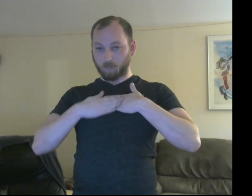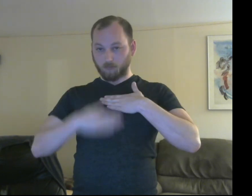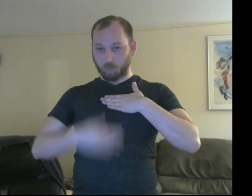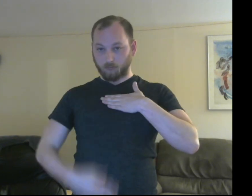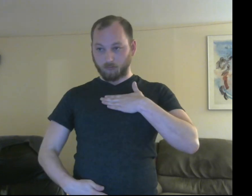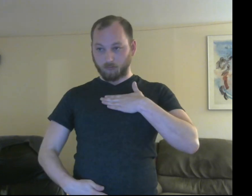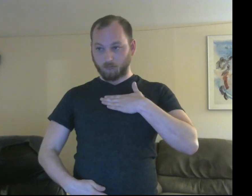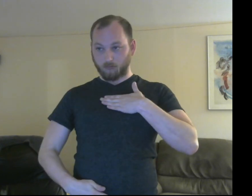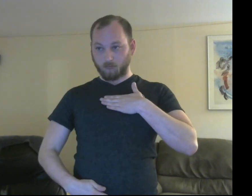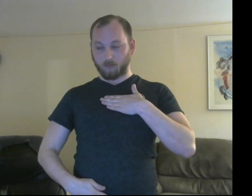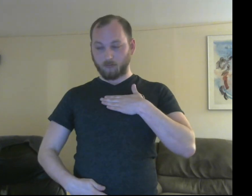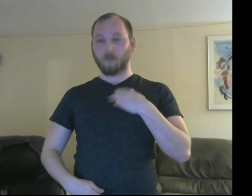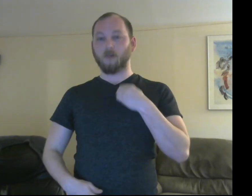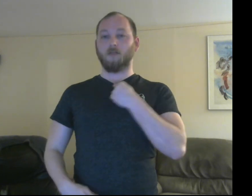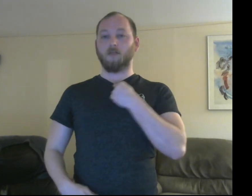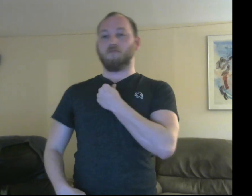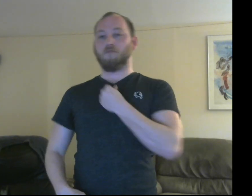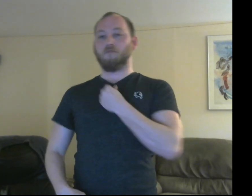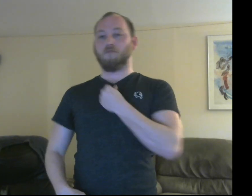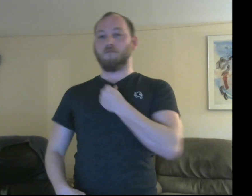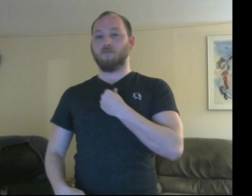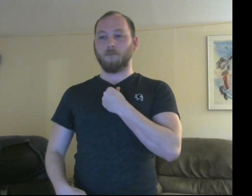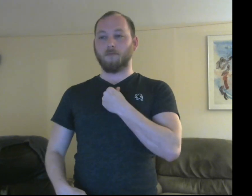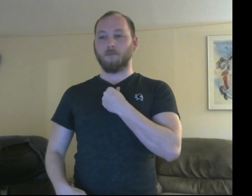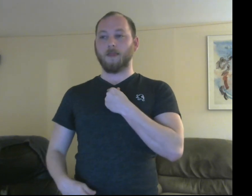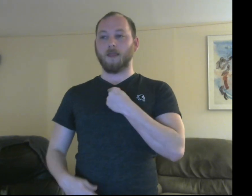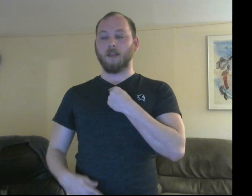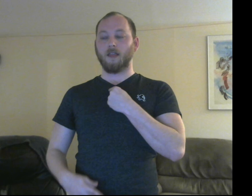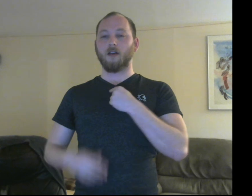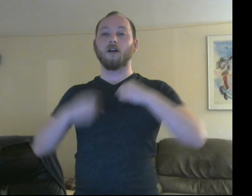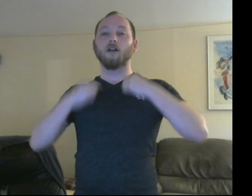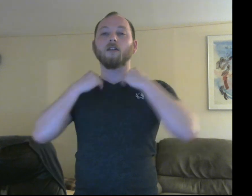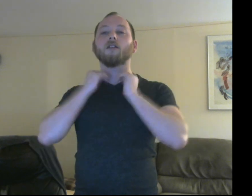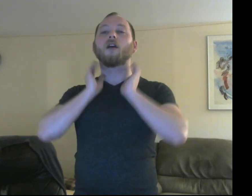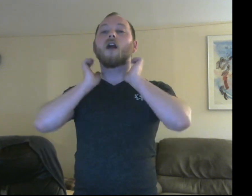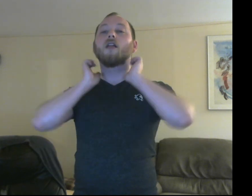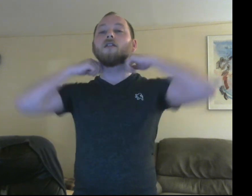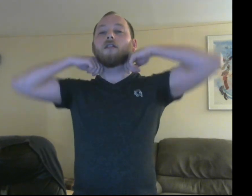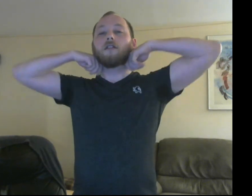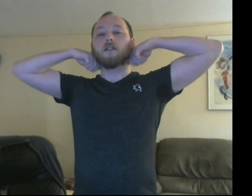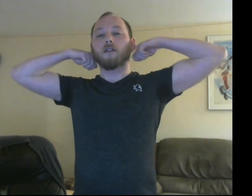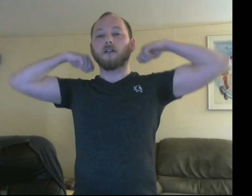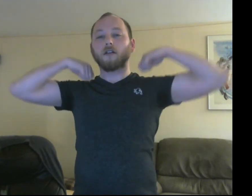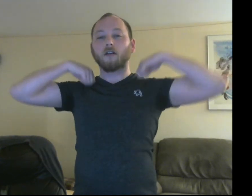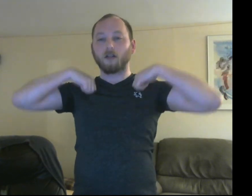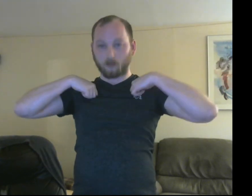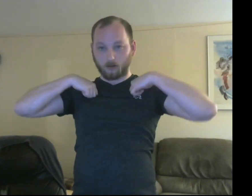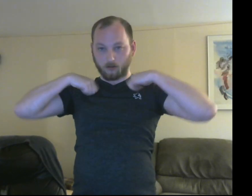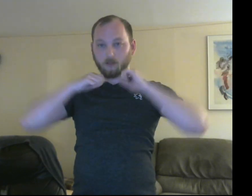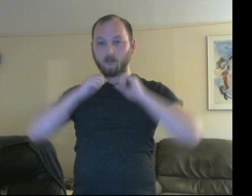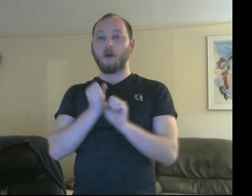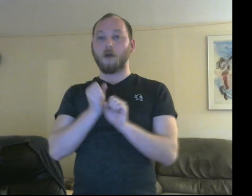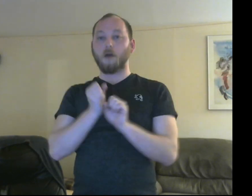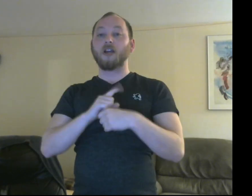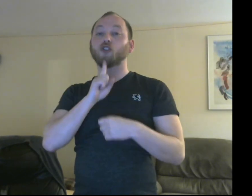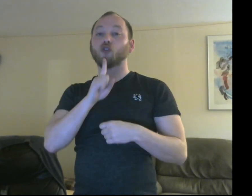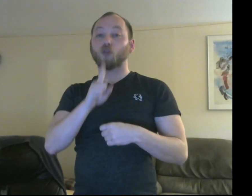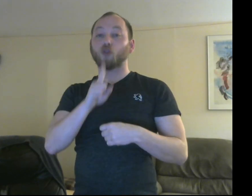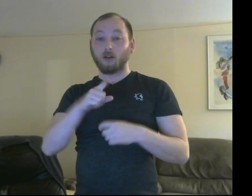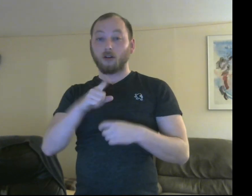Want to straighten it up again. Pull that collar down, making sure to get all the way around. If